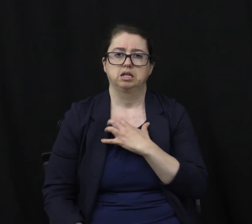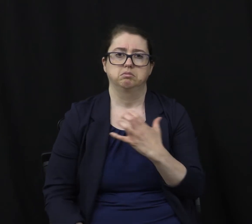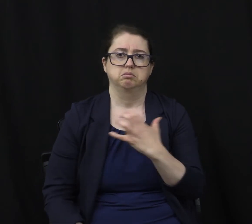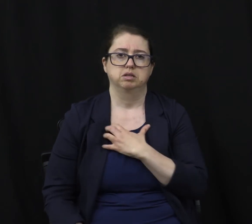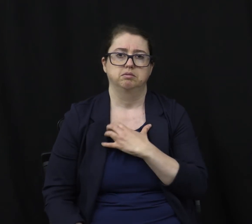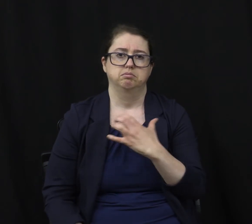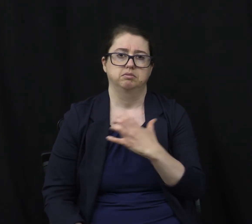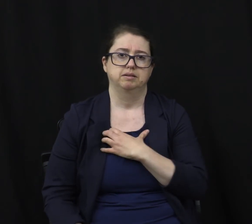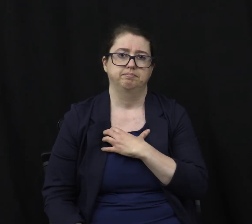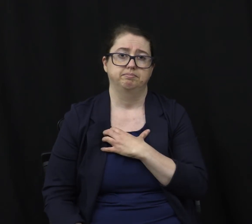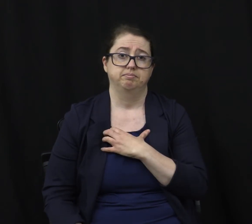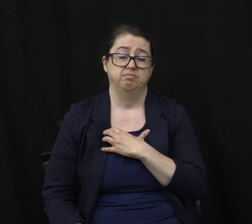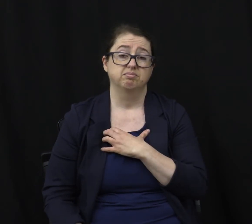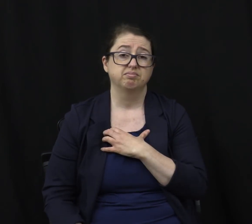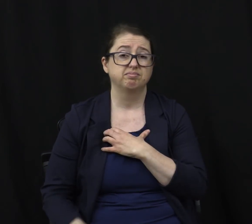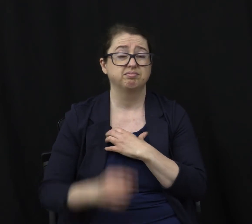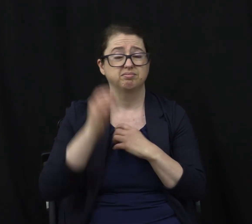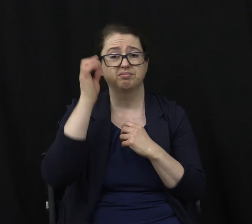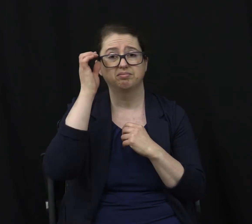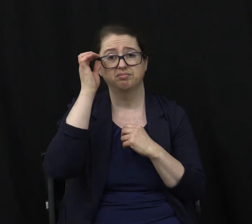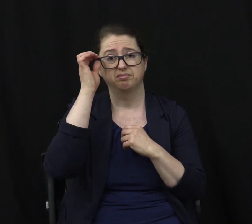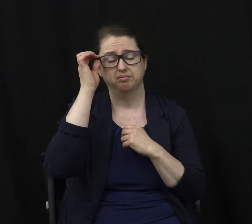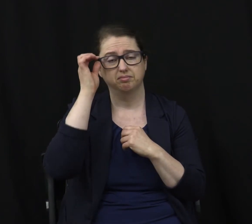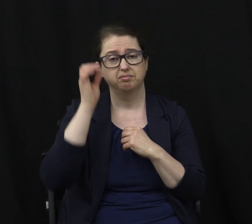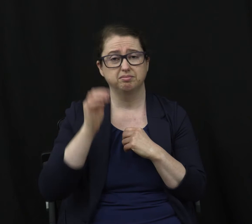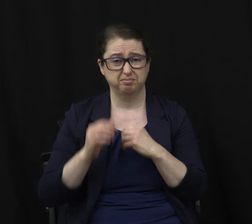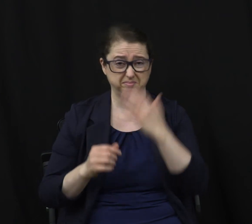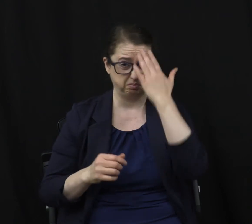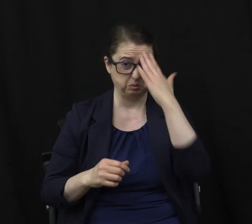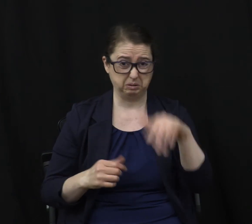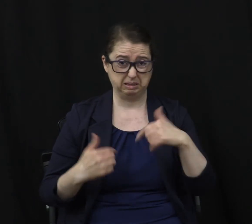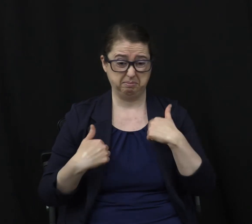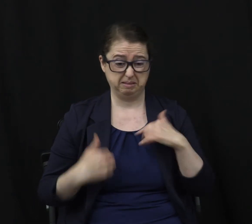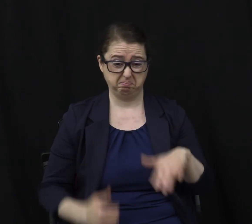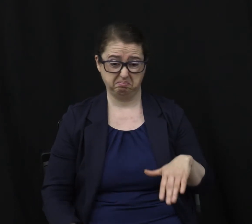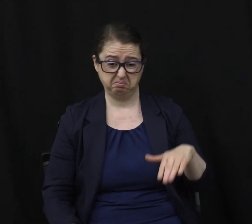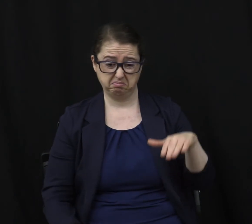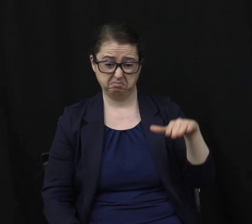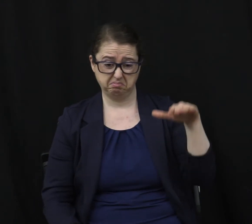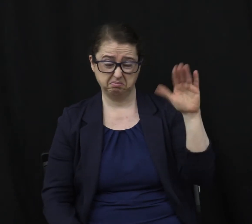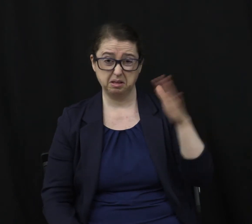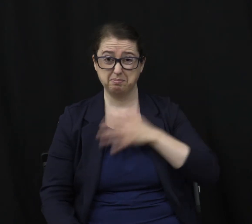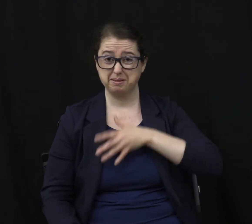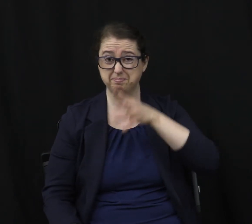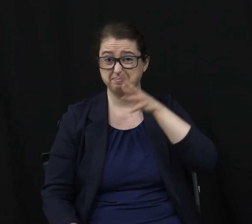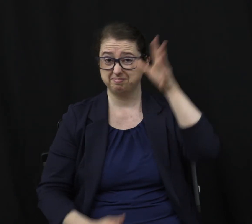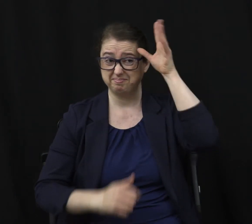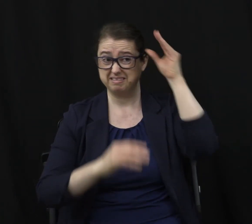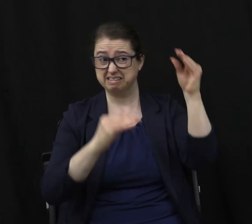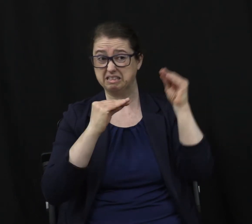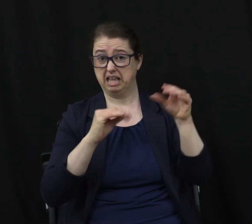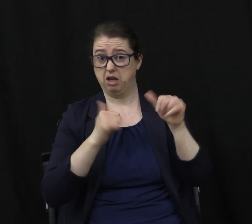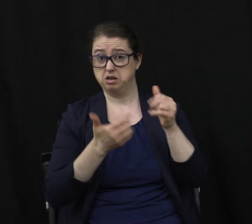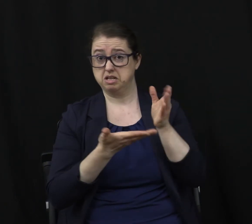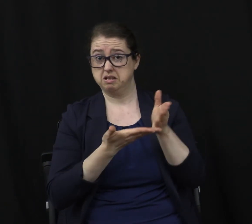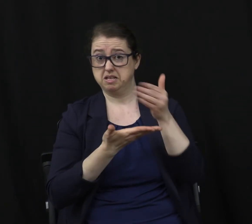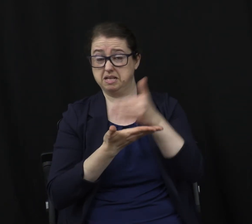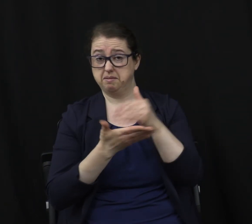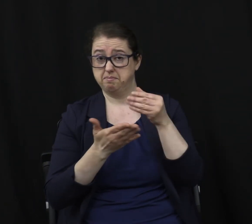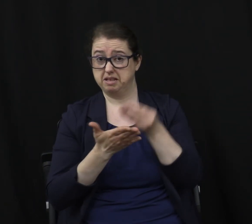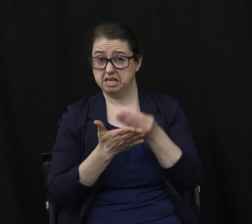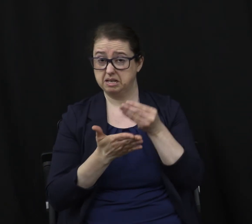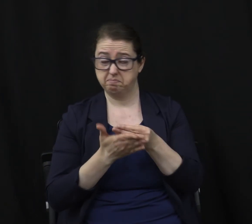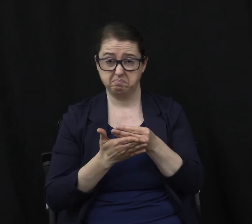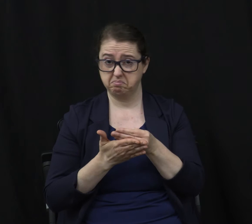Growing up, I was never taught how to budget money and to be smart with my personal finances. When I was 21 years old,